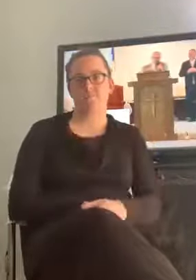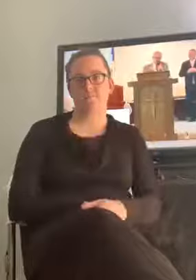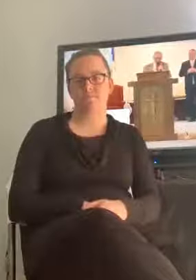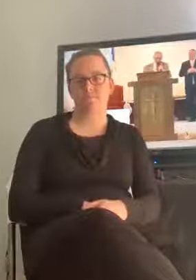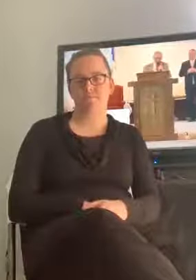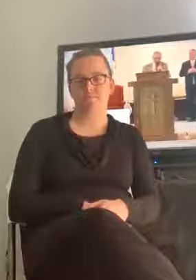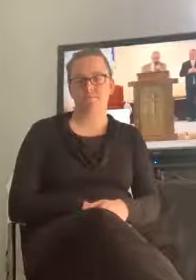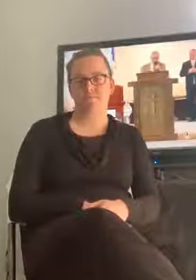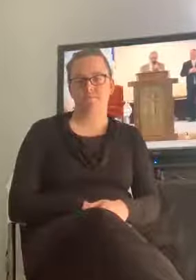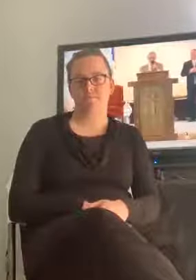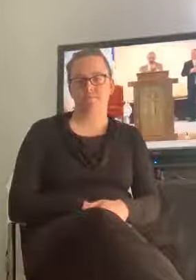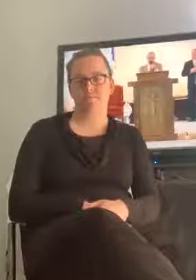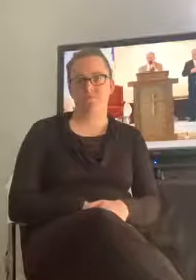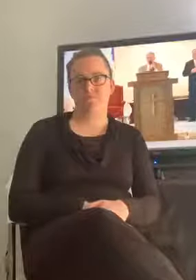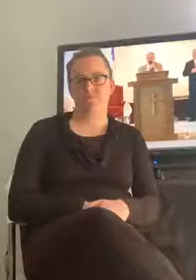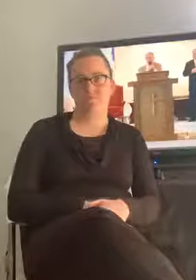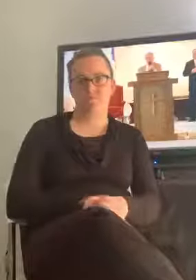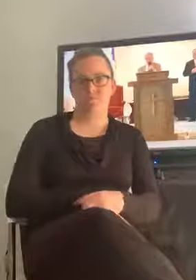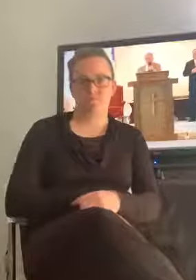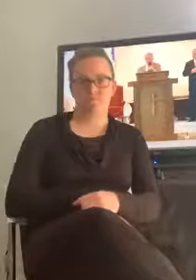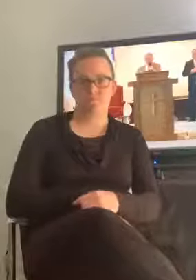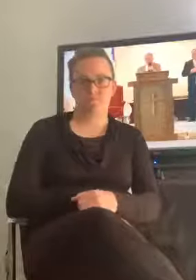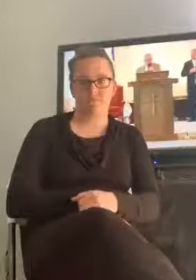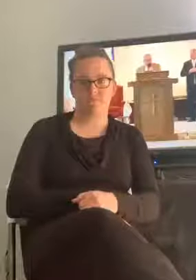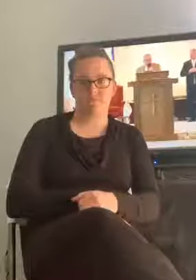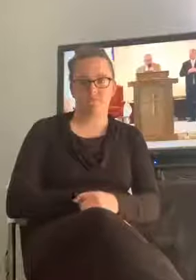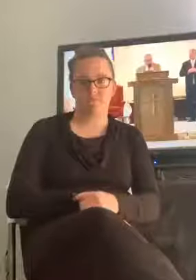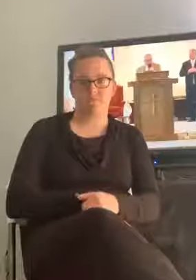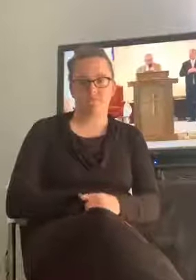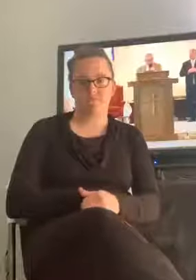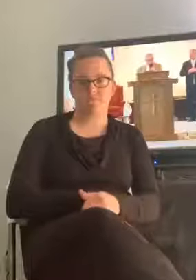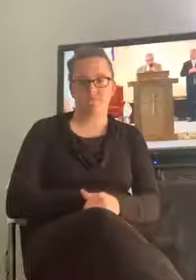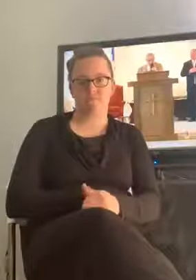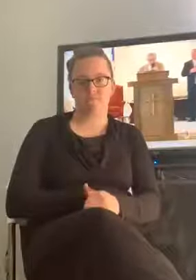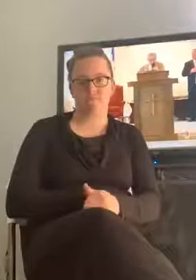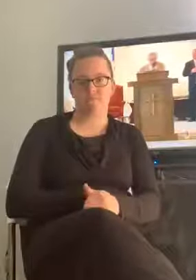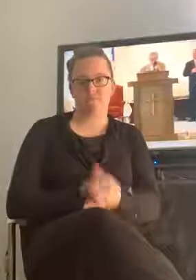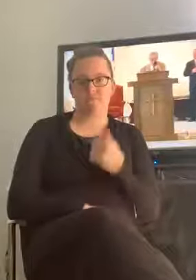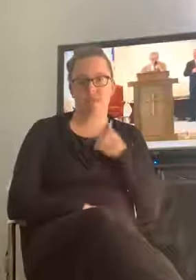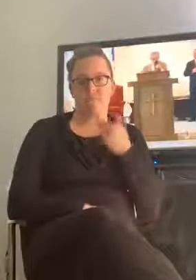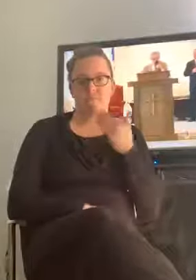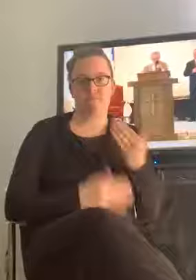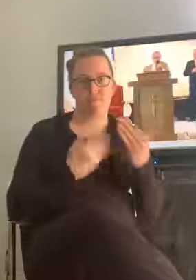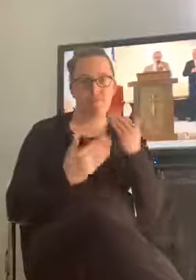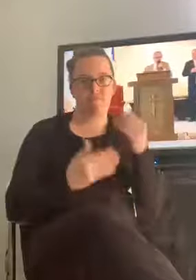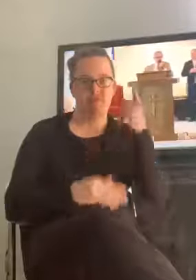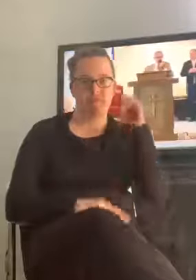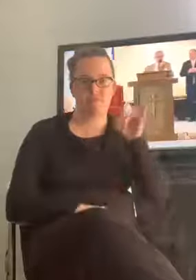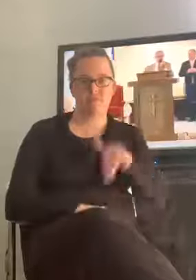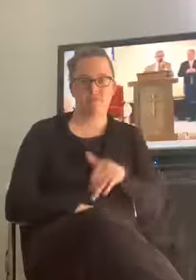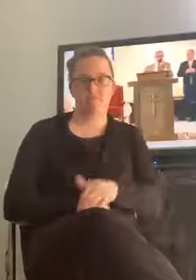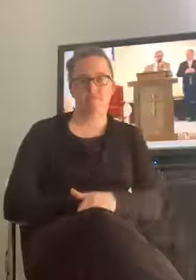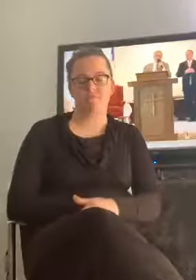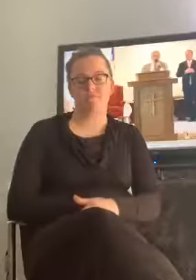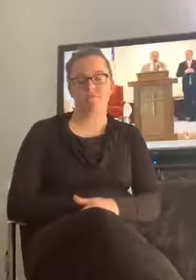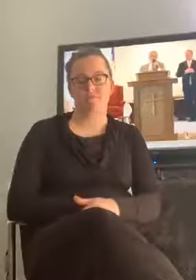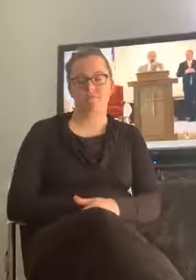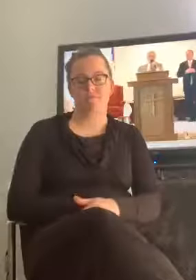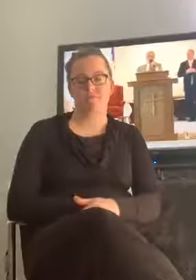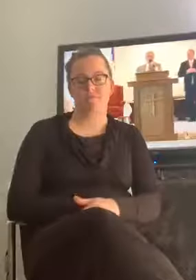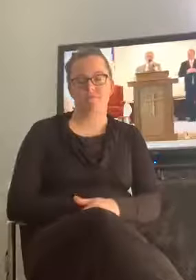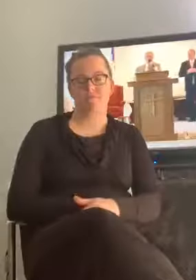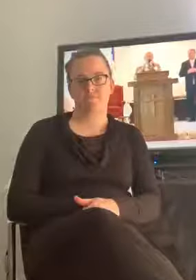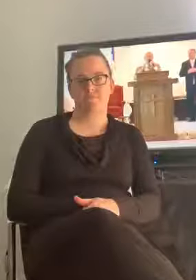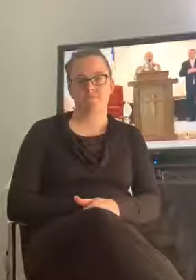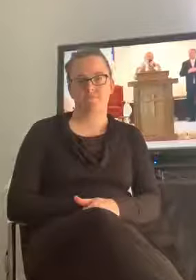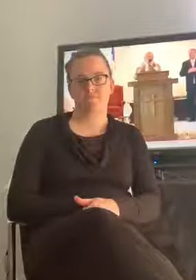and managing that for us. I really do appreciate it. I